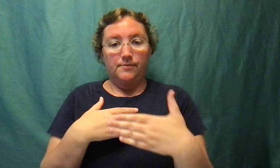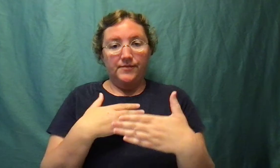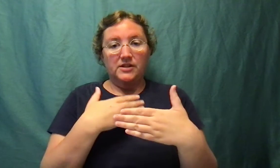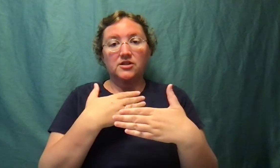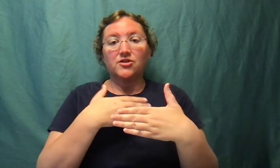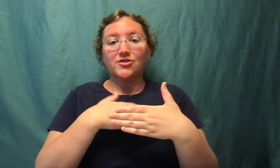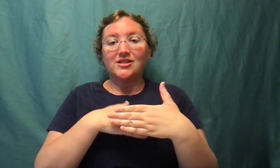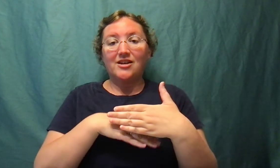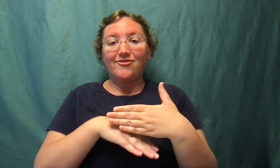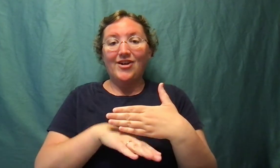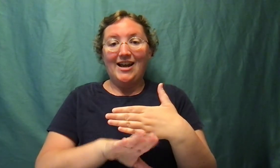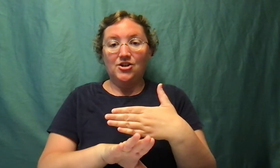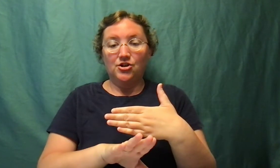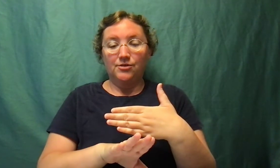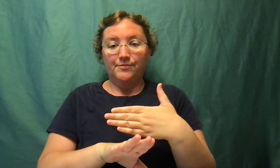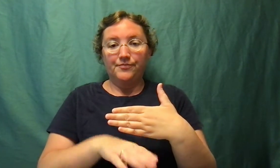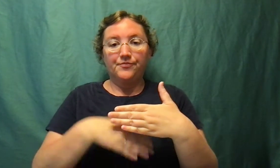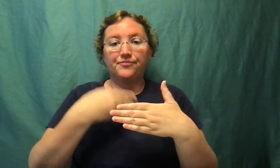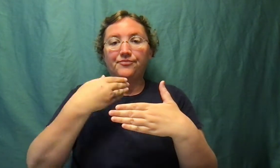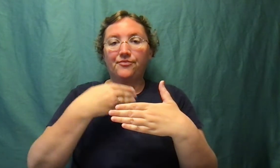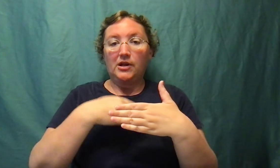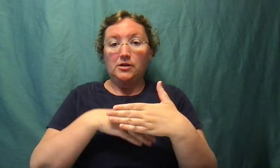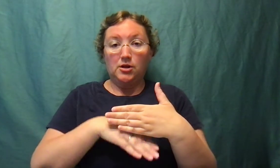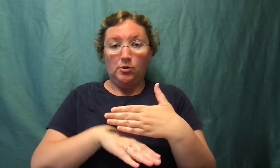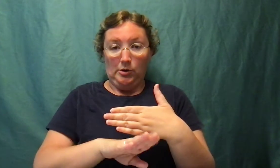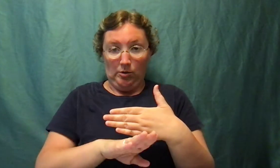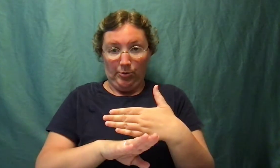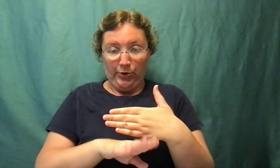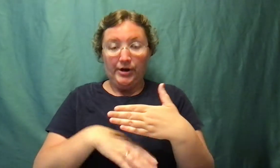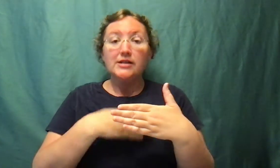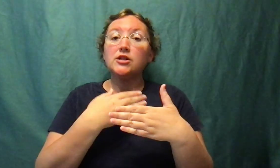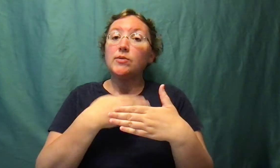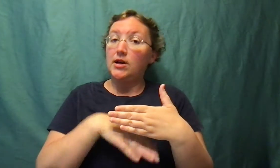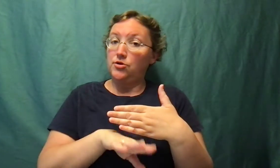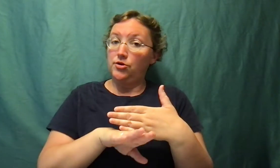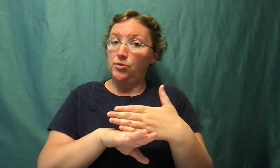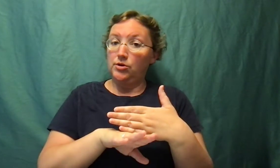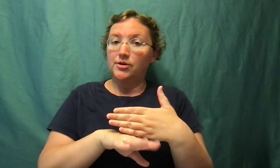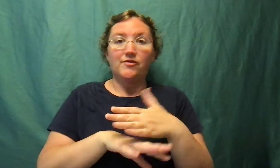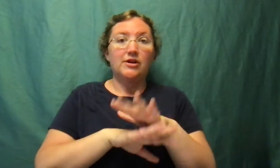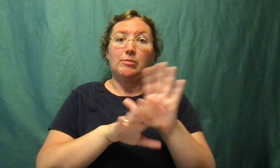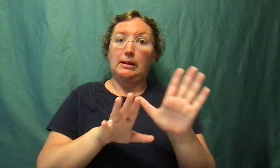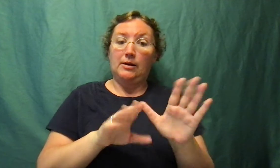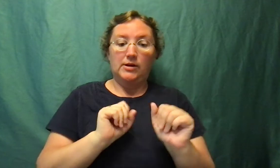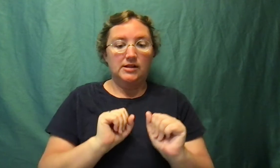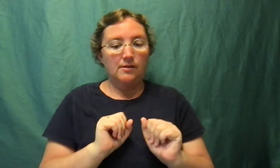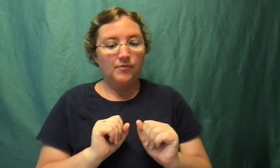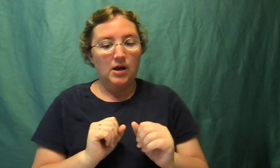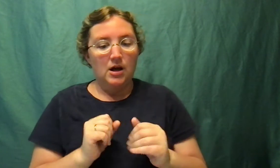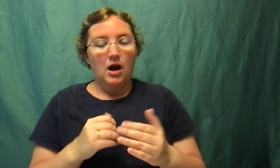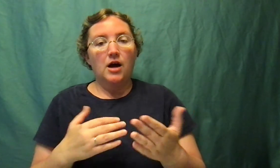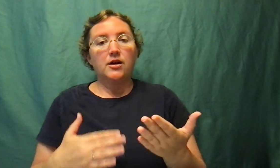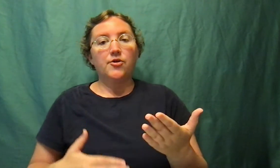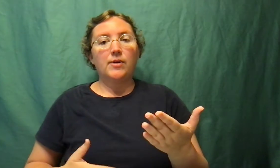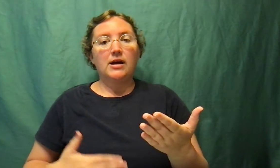This is also the sign for enter. So you were born as in you entered the world. Very polite way to say it. Another way is